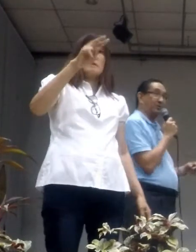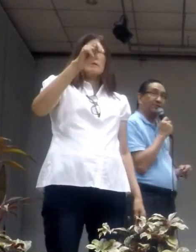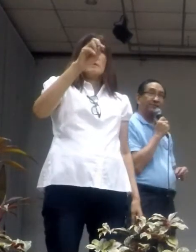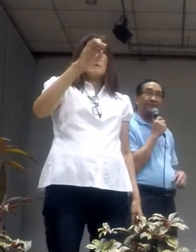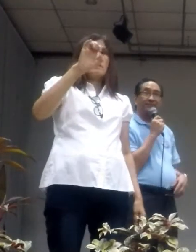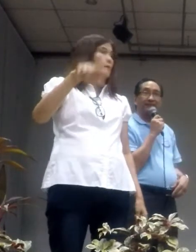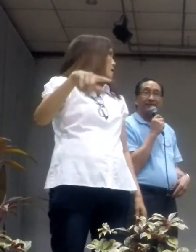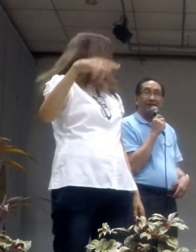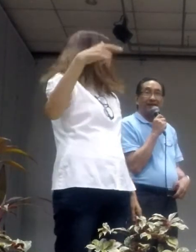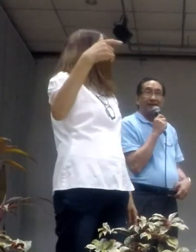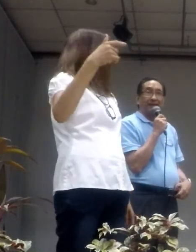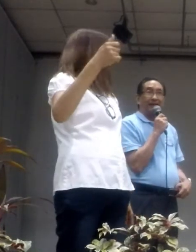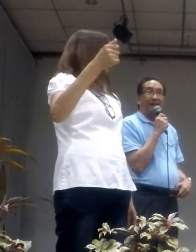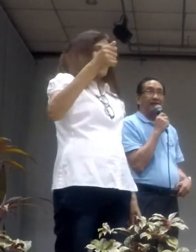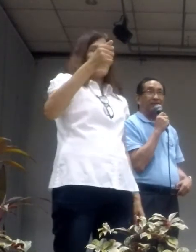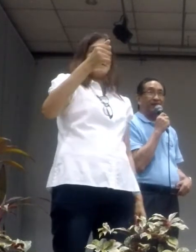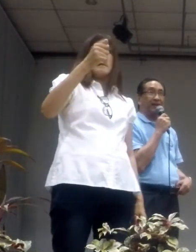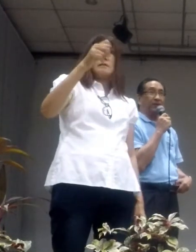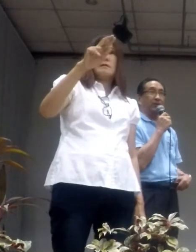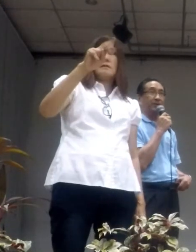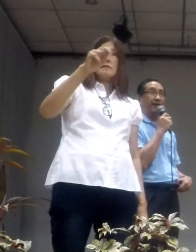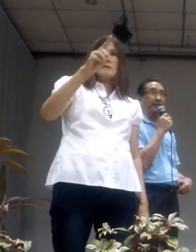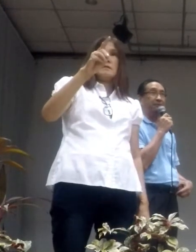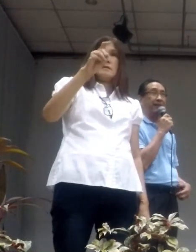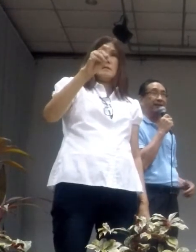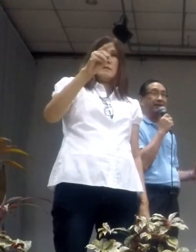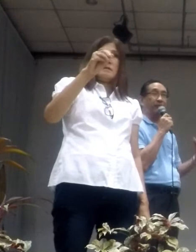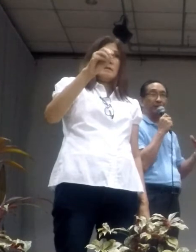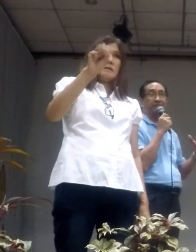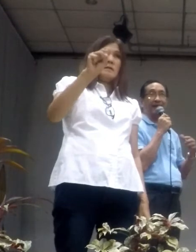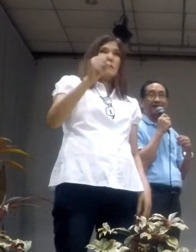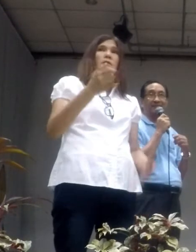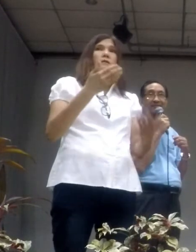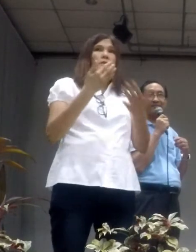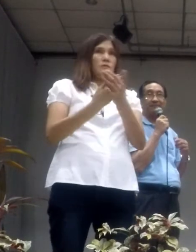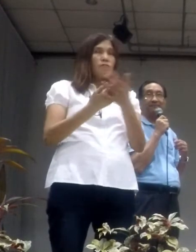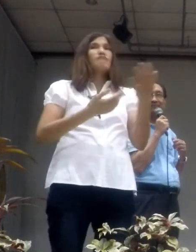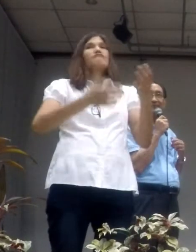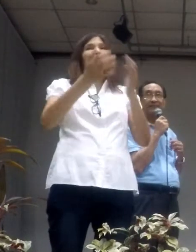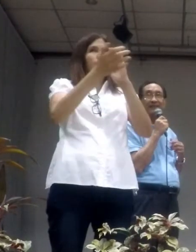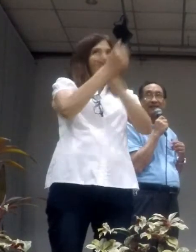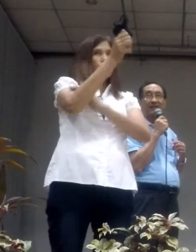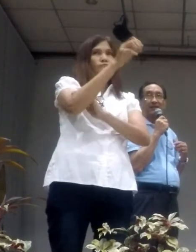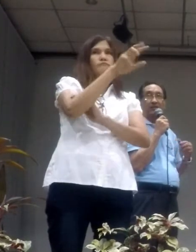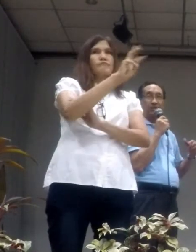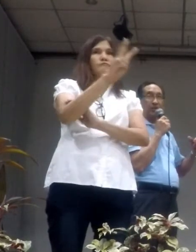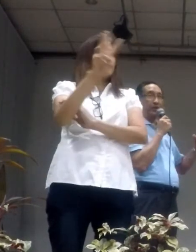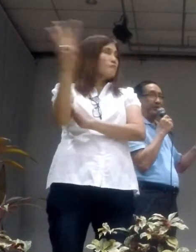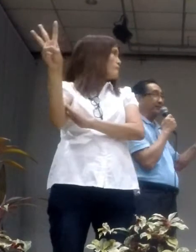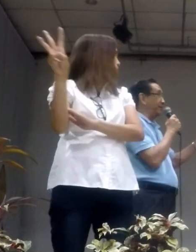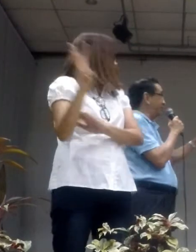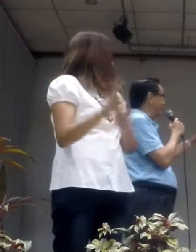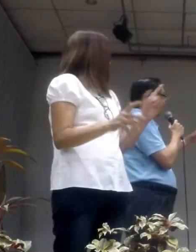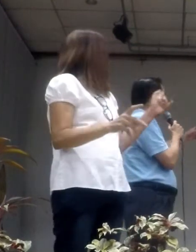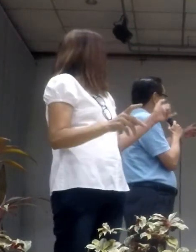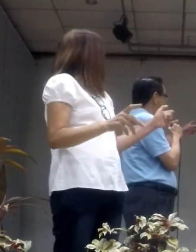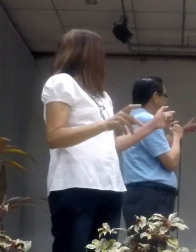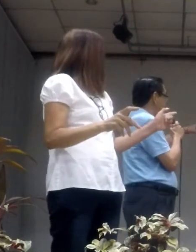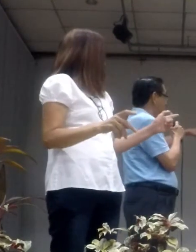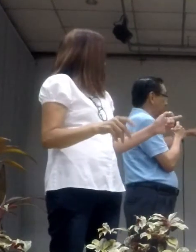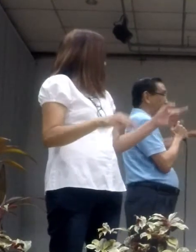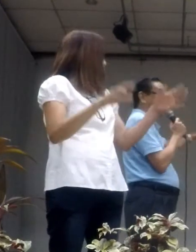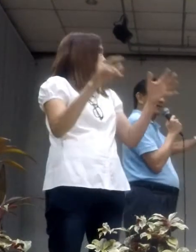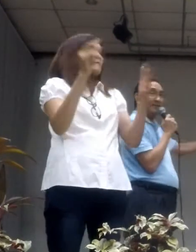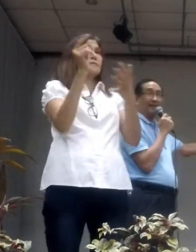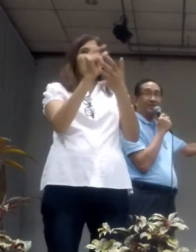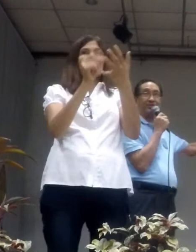Ganados. He is very good in making websites. So he